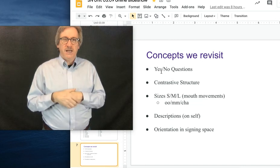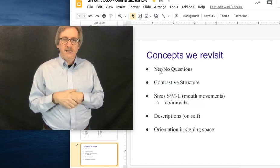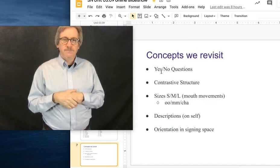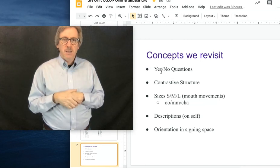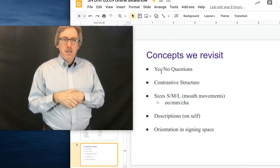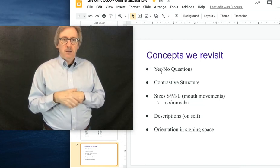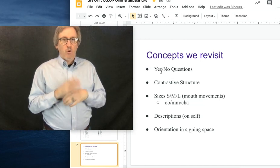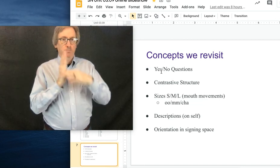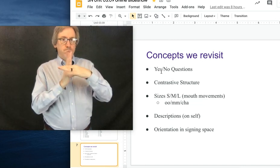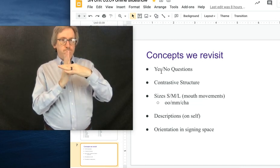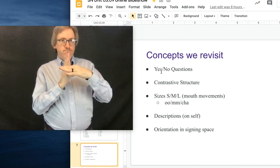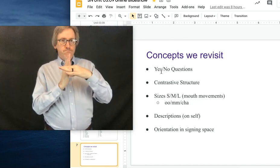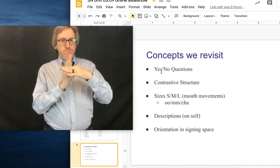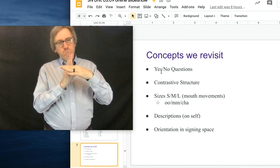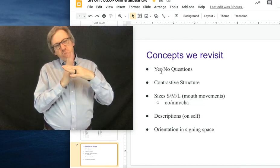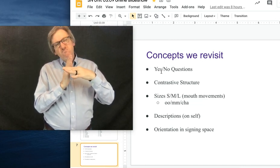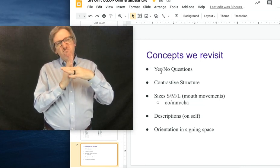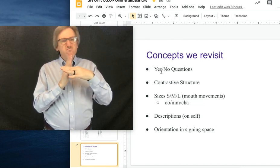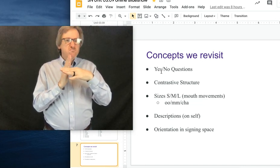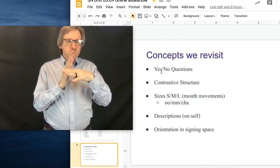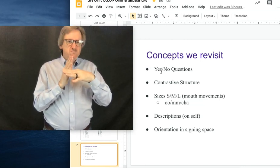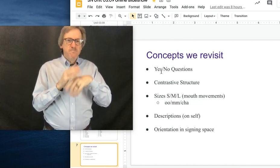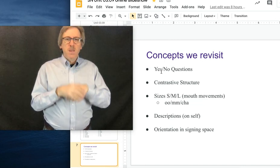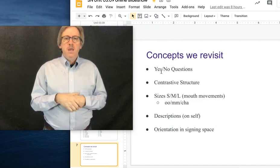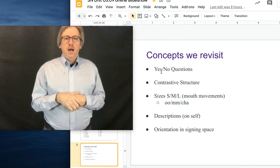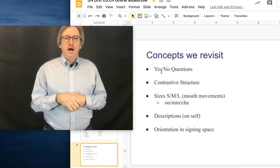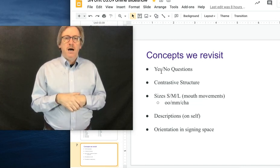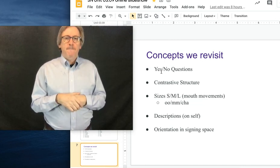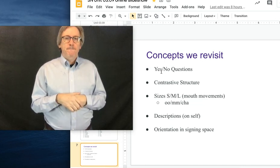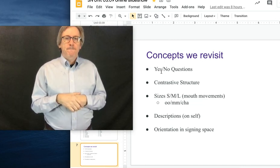medium size, or